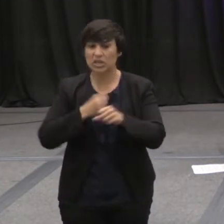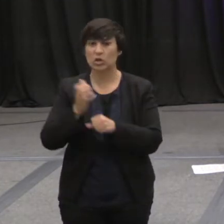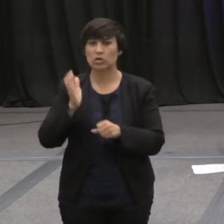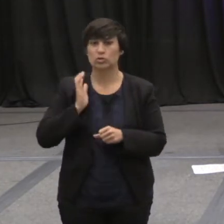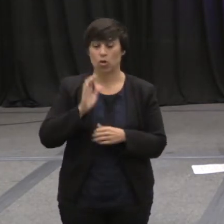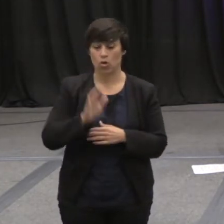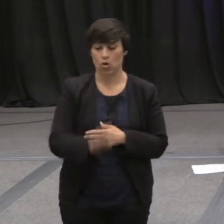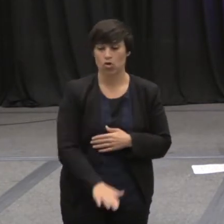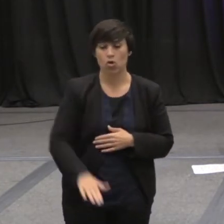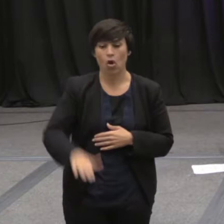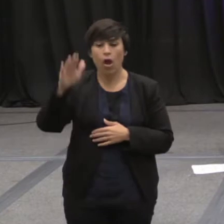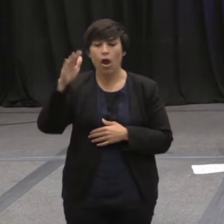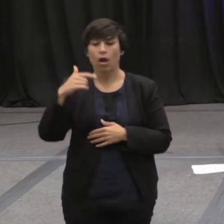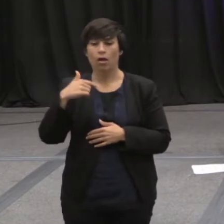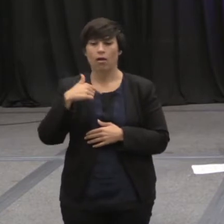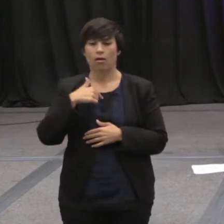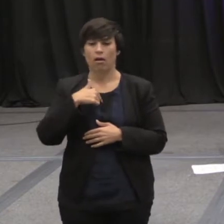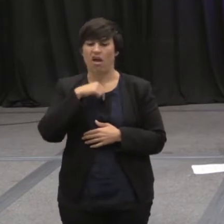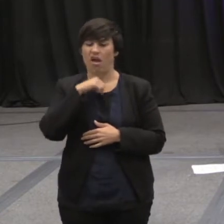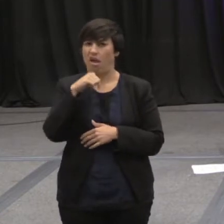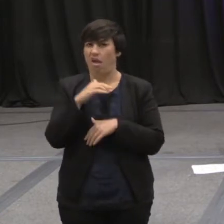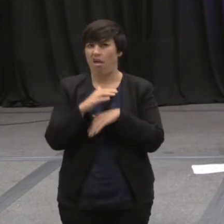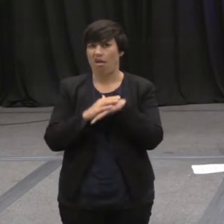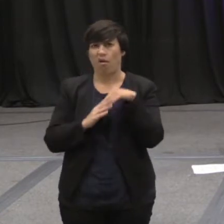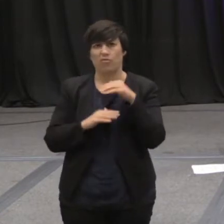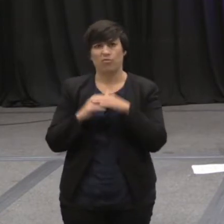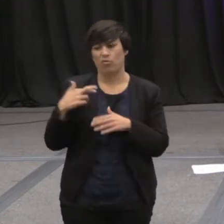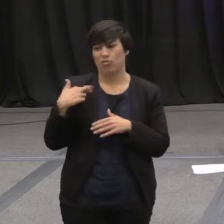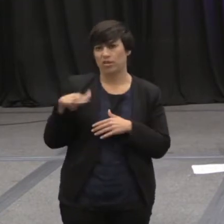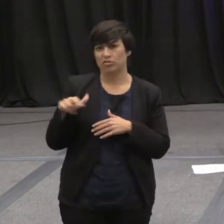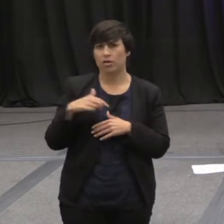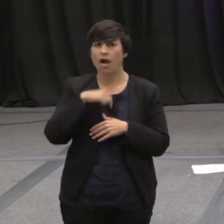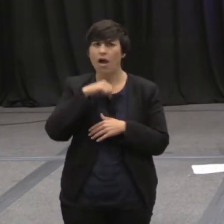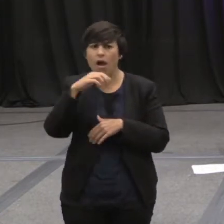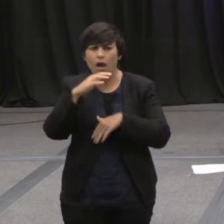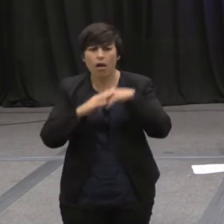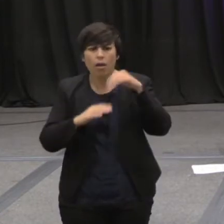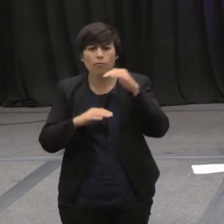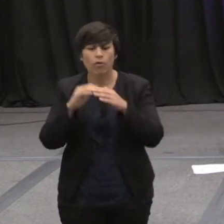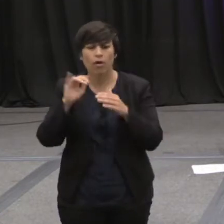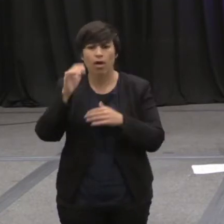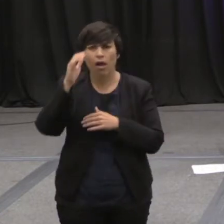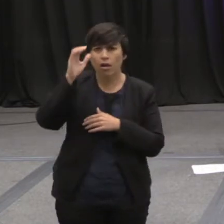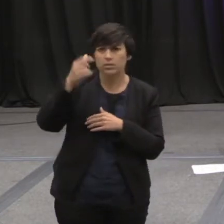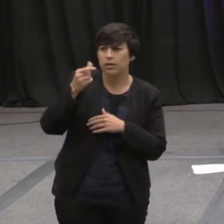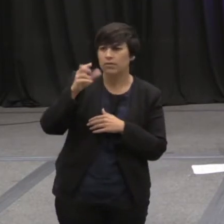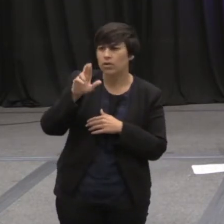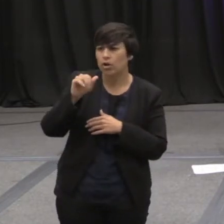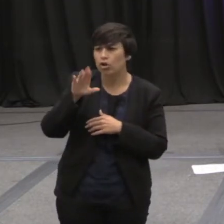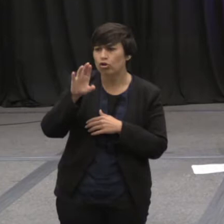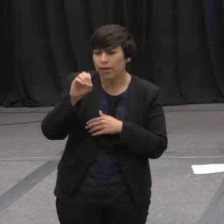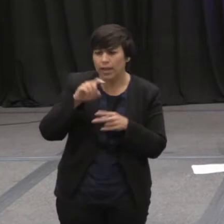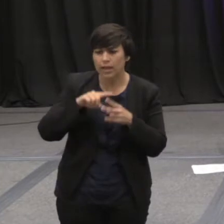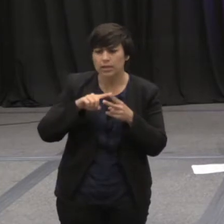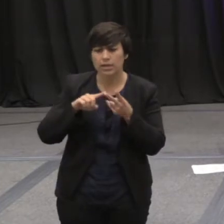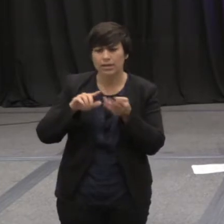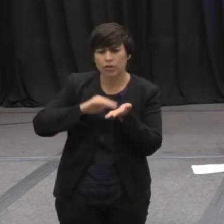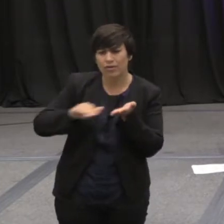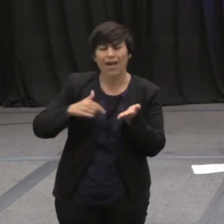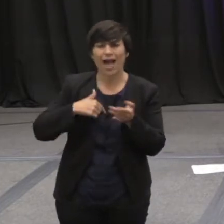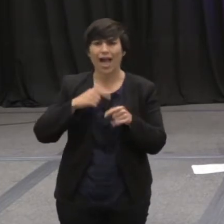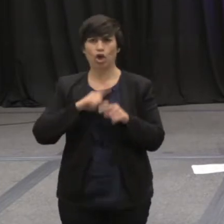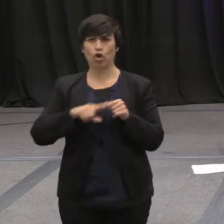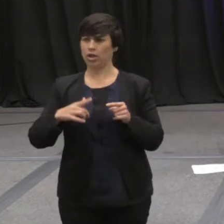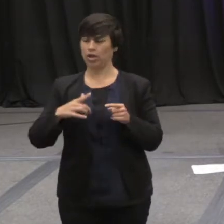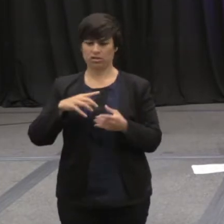I was really uncomfortable with religion. I was really uncomfortable with the concept of grace and forgiveness because I could not be in my body. I could not feel my own